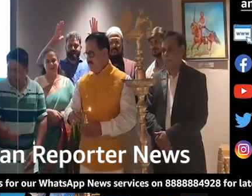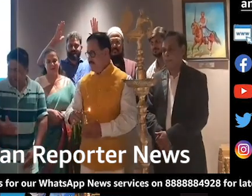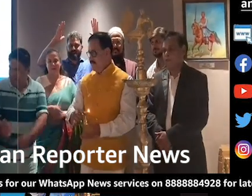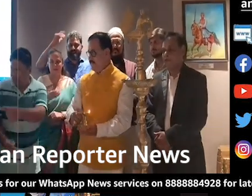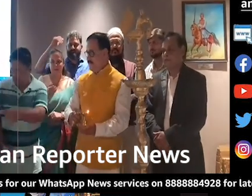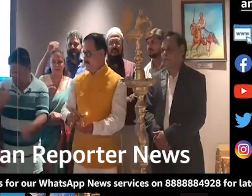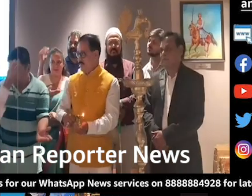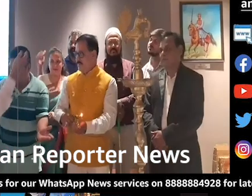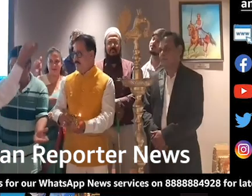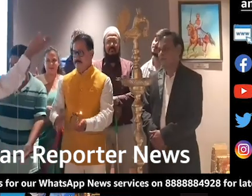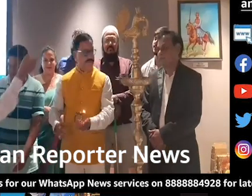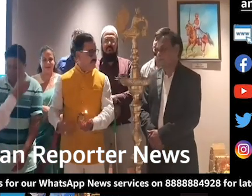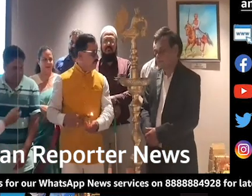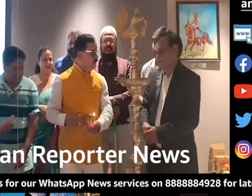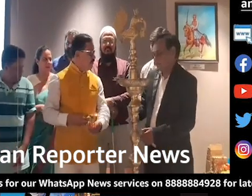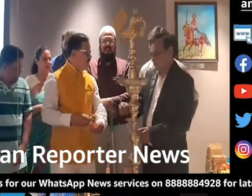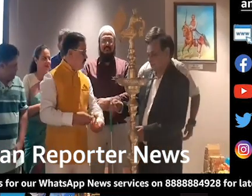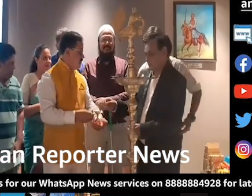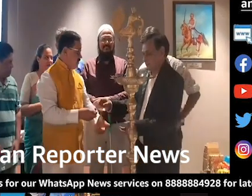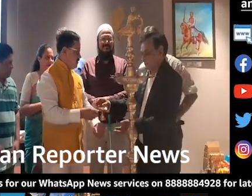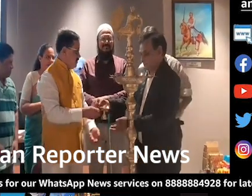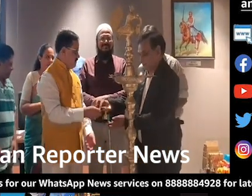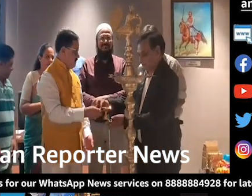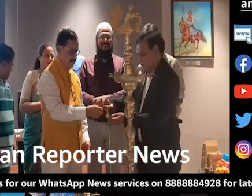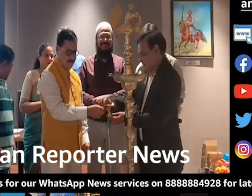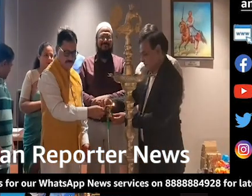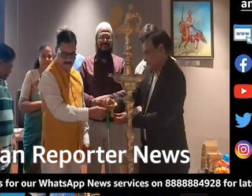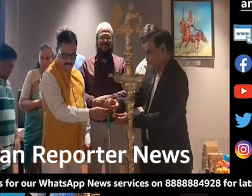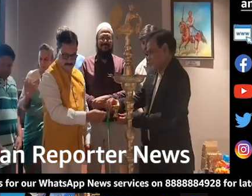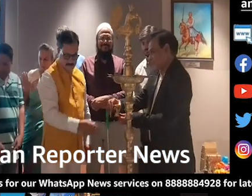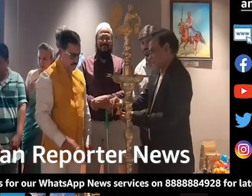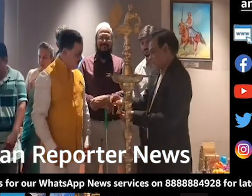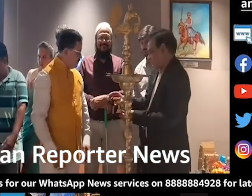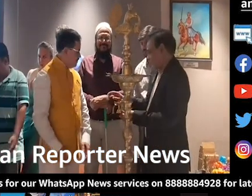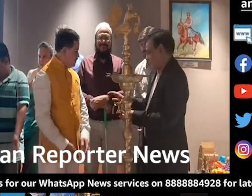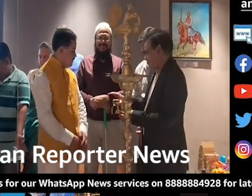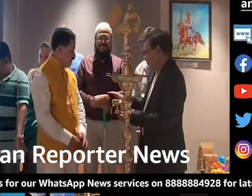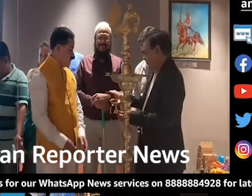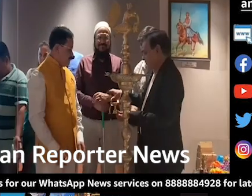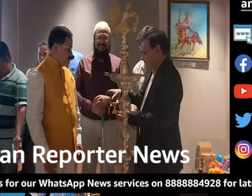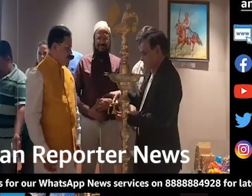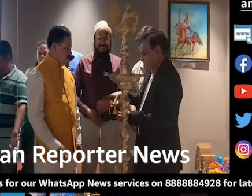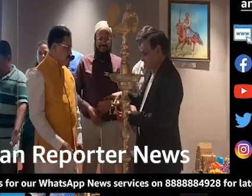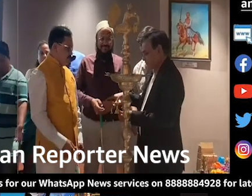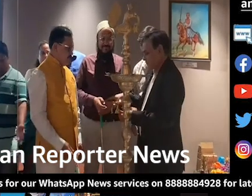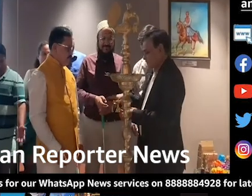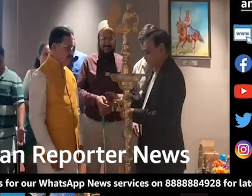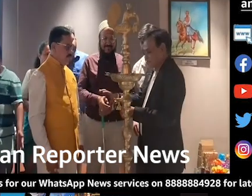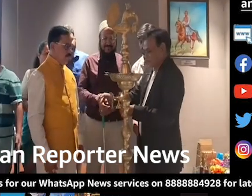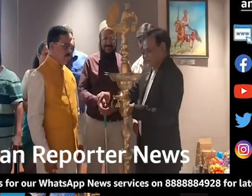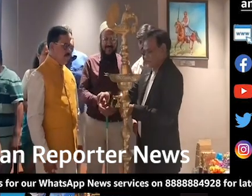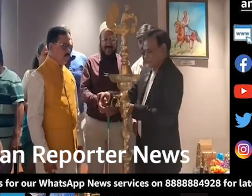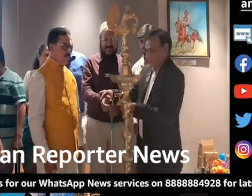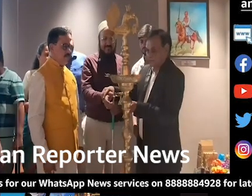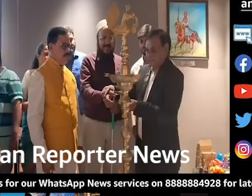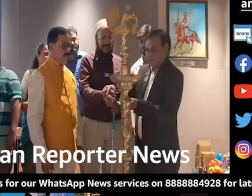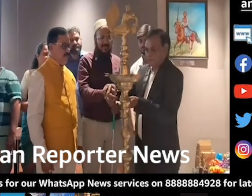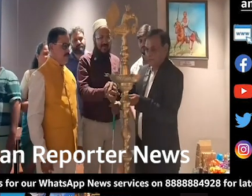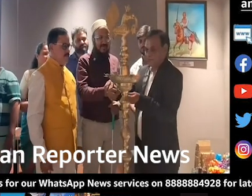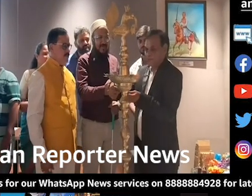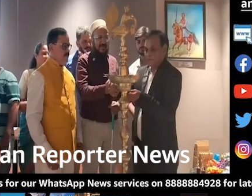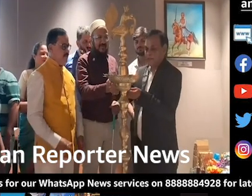So as you notice, it's a silent applause because we respect the culture of the deaf in our country and